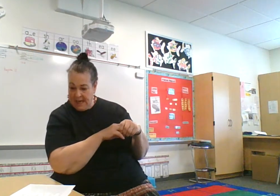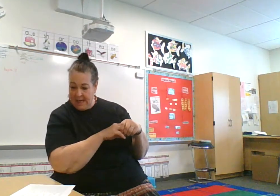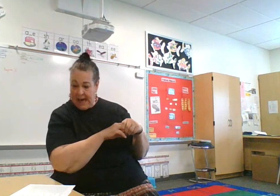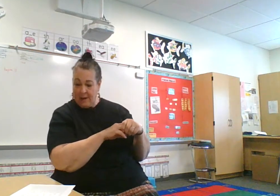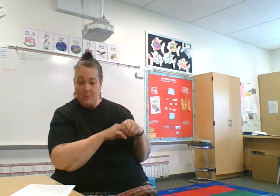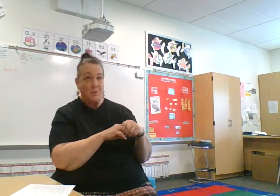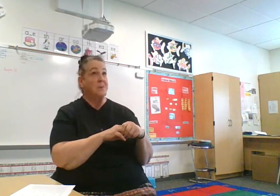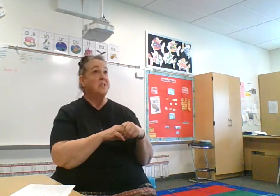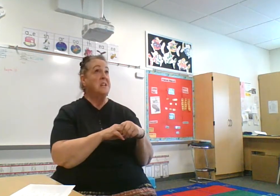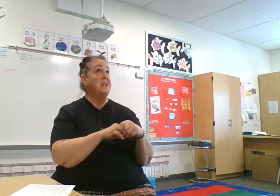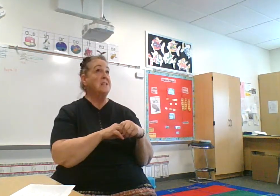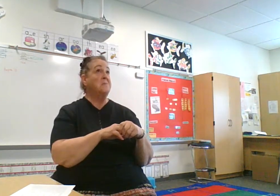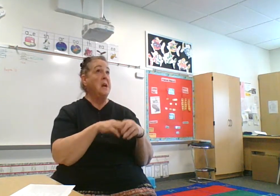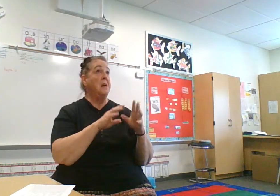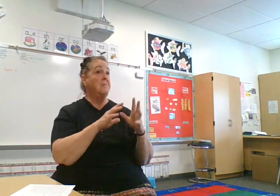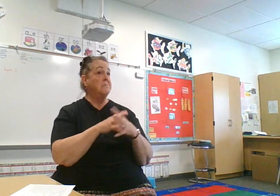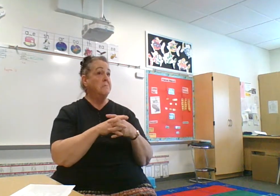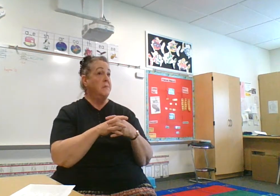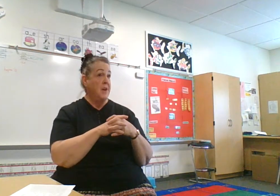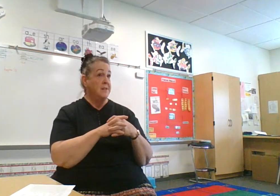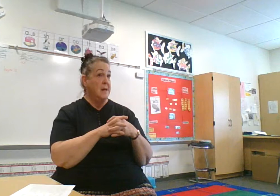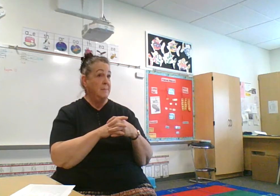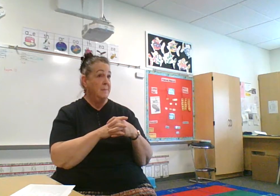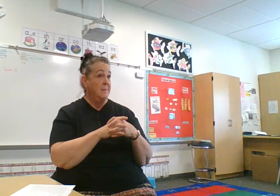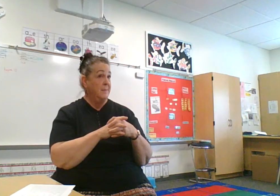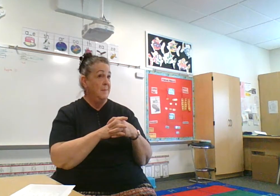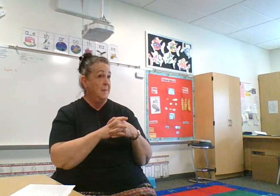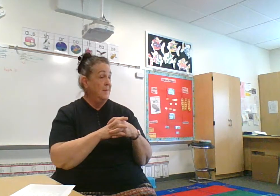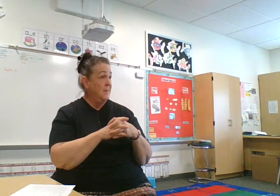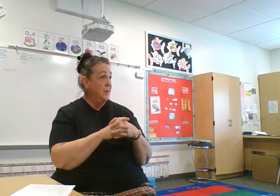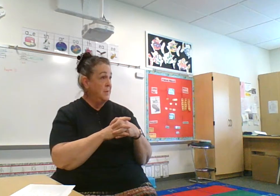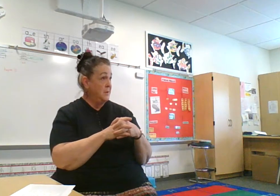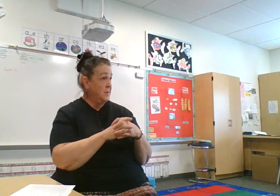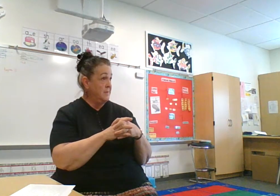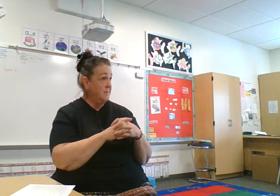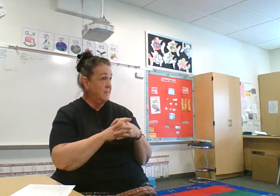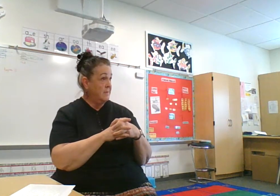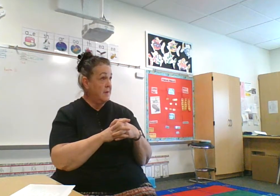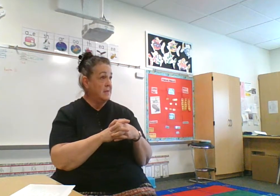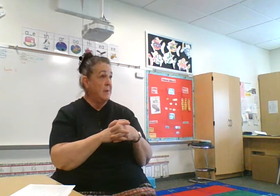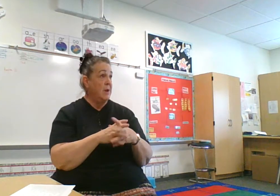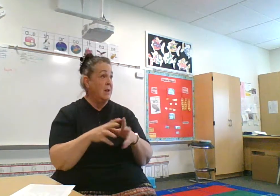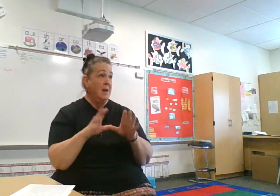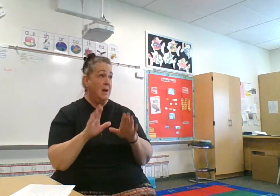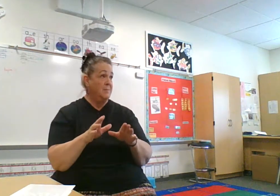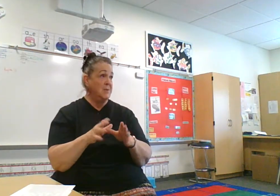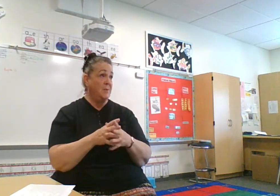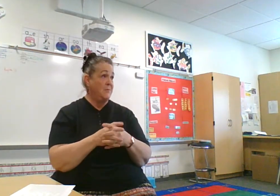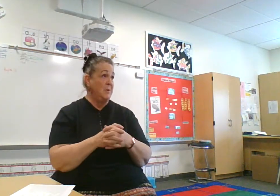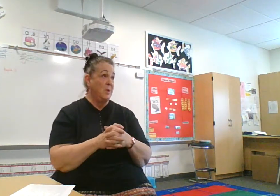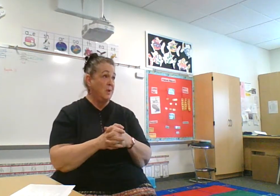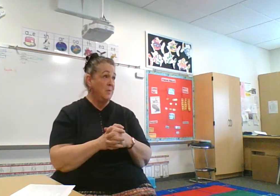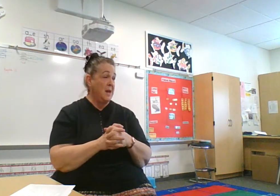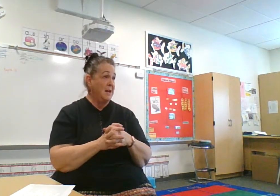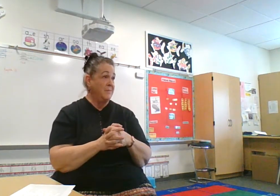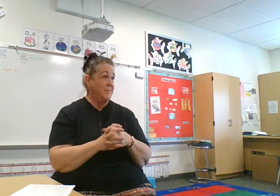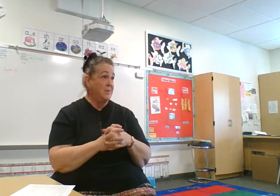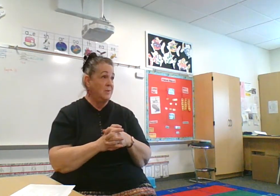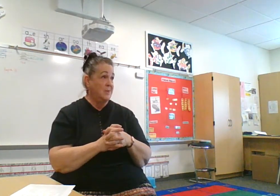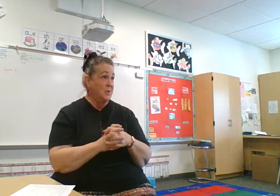I will do the sentences. Have you got time? You want me to do them? Because that way, I'm just so afraid we're going to run out of the school